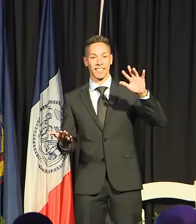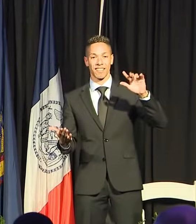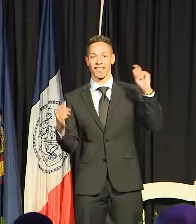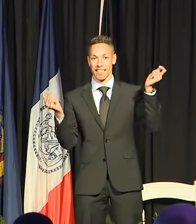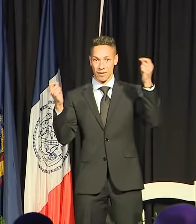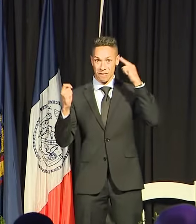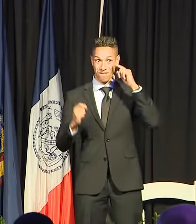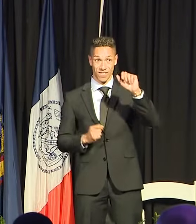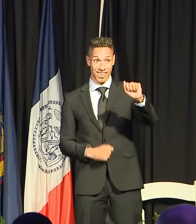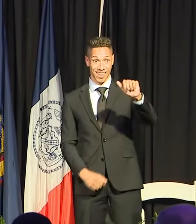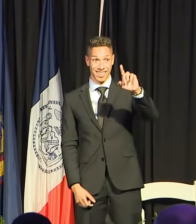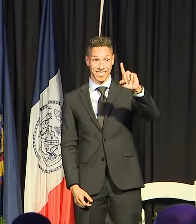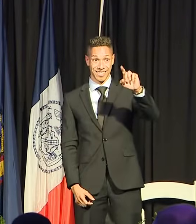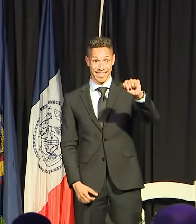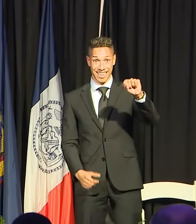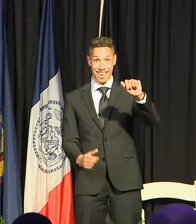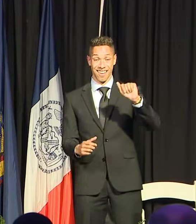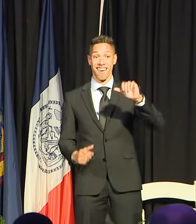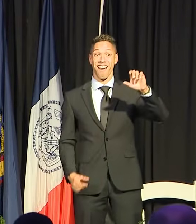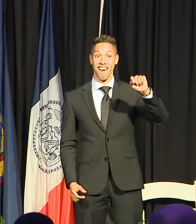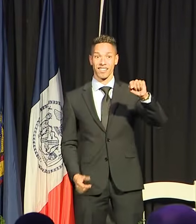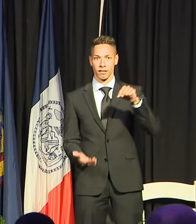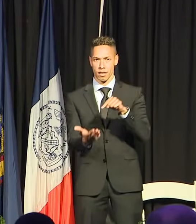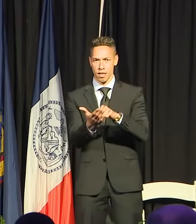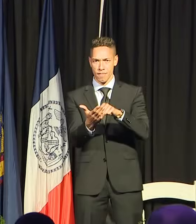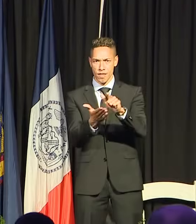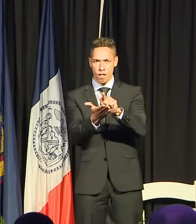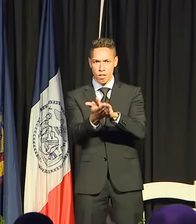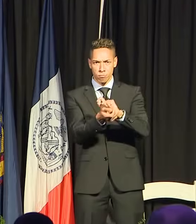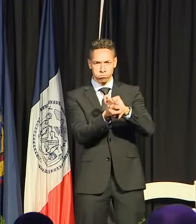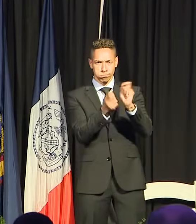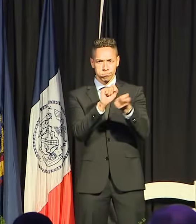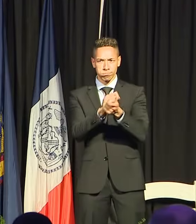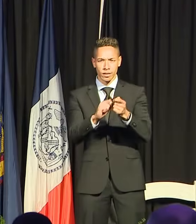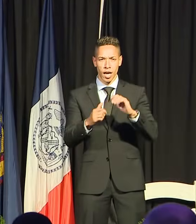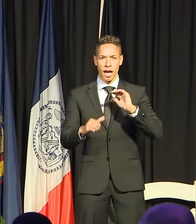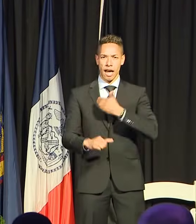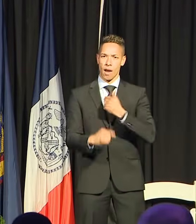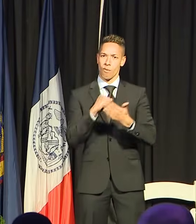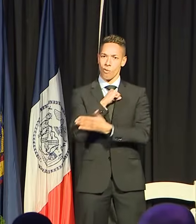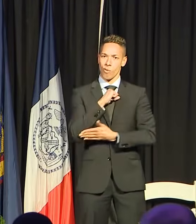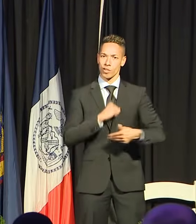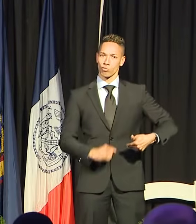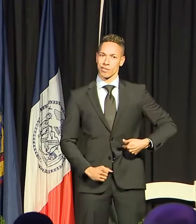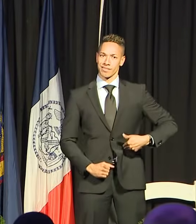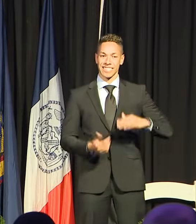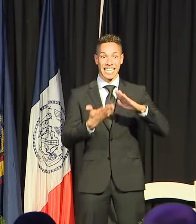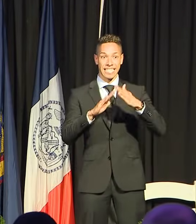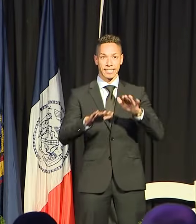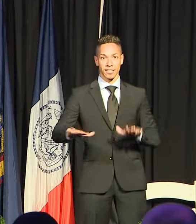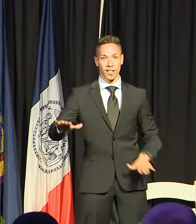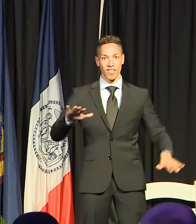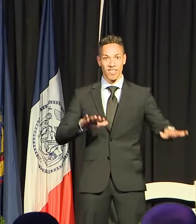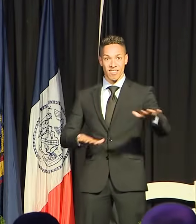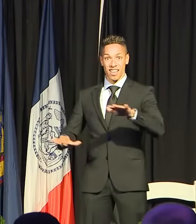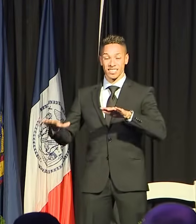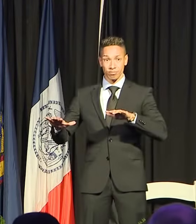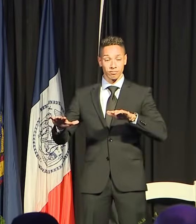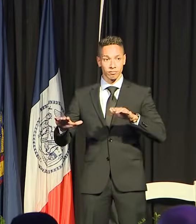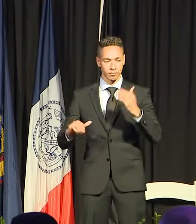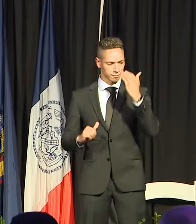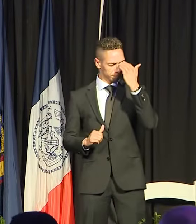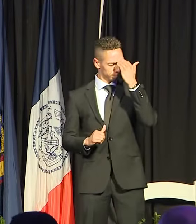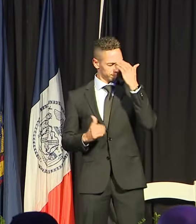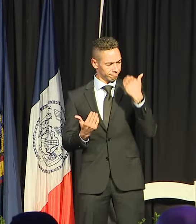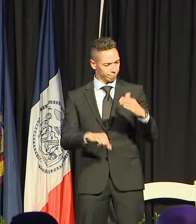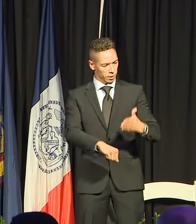with Disabilities Act, a law that transforms our country's conscience and our city's landscape. It reminds us how far